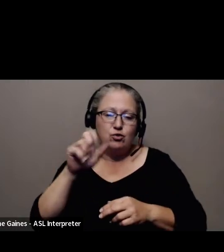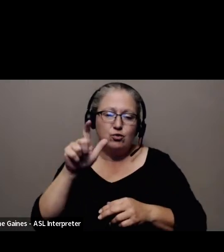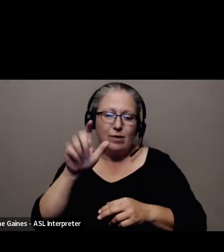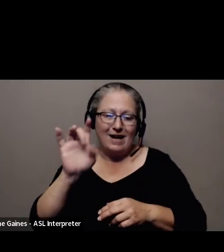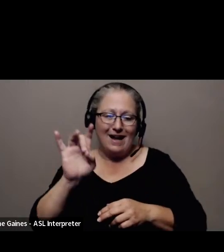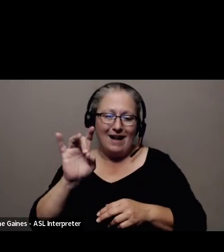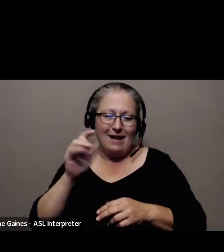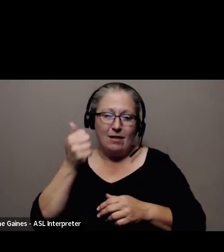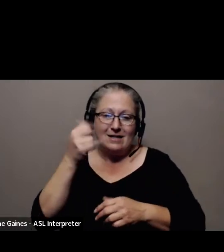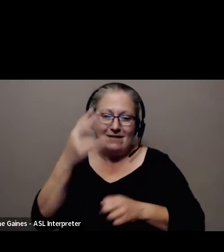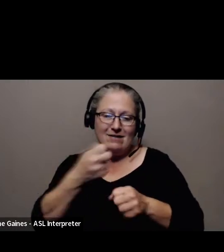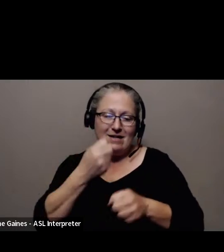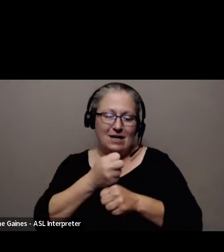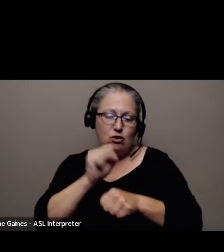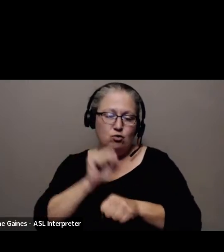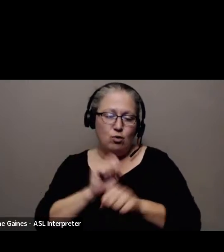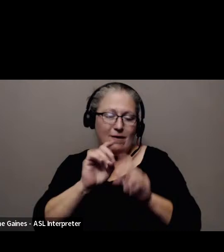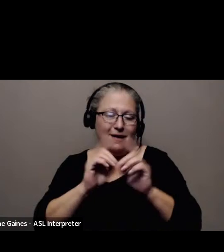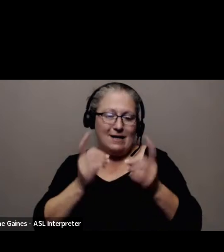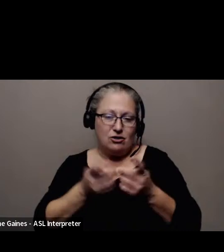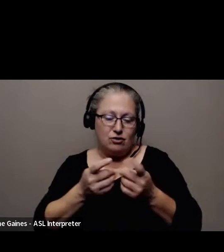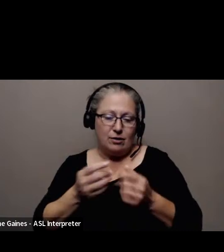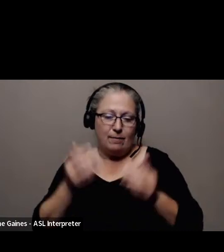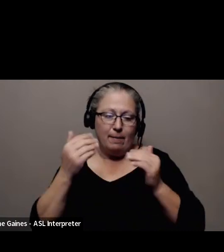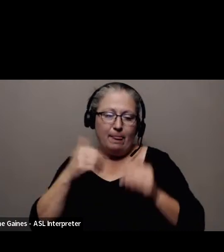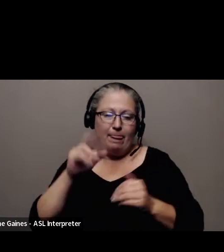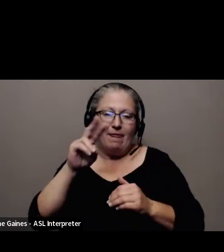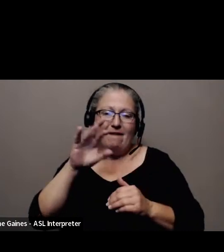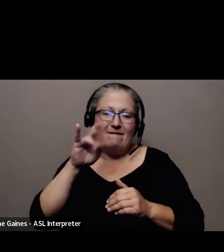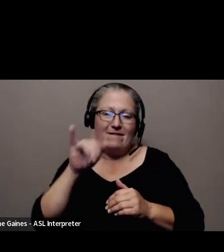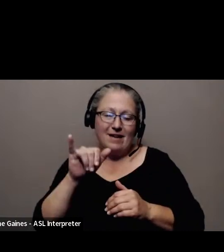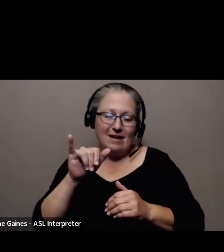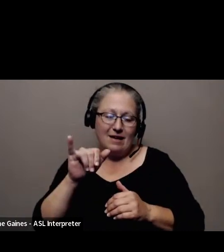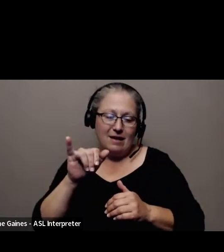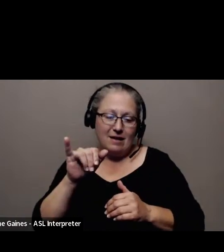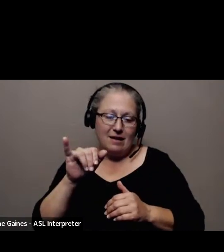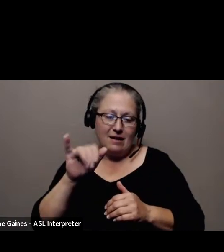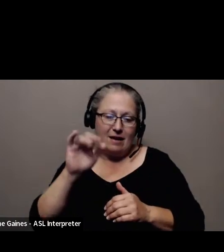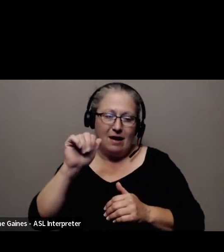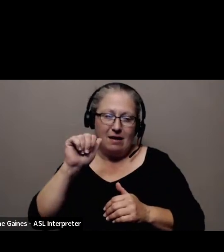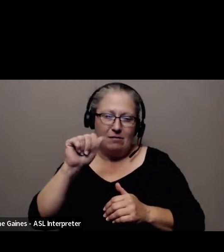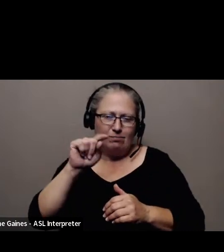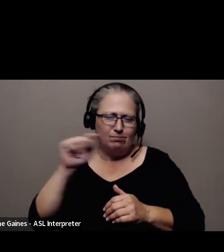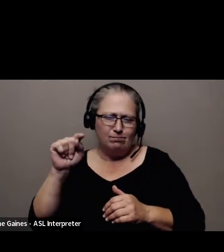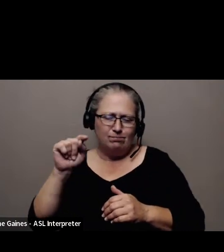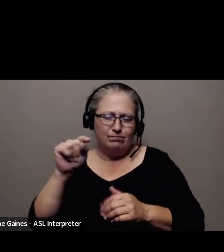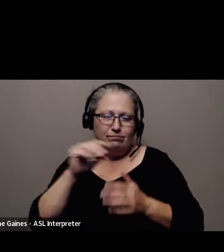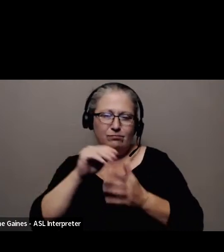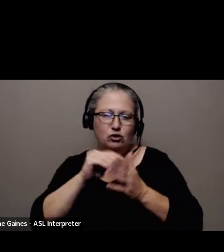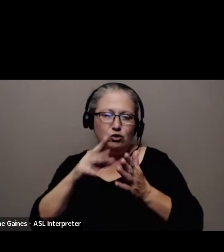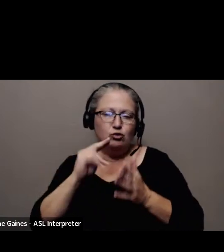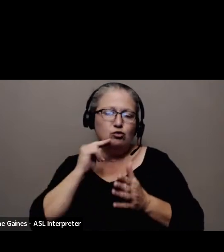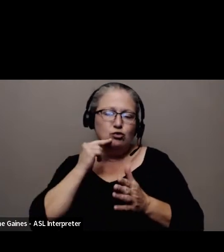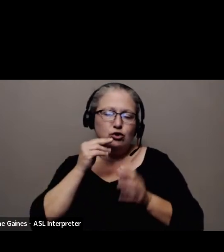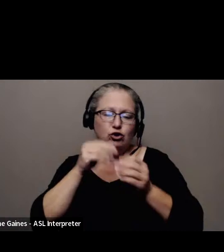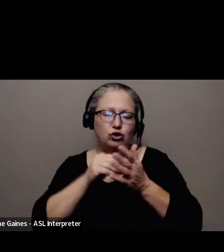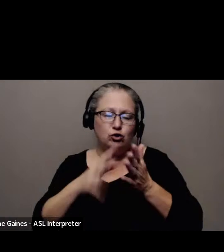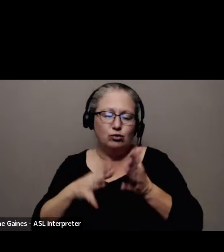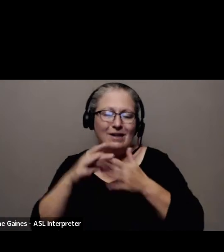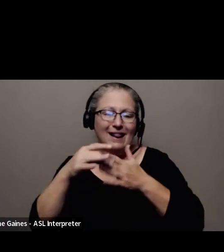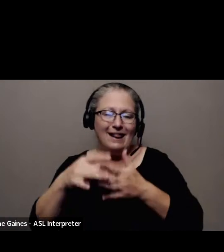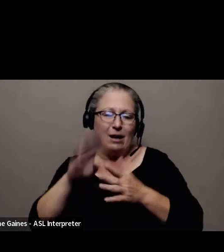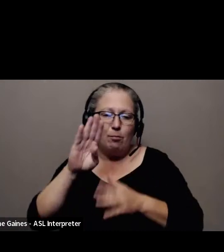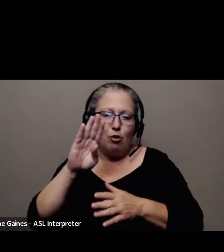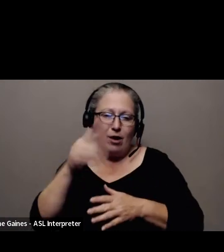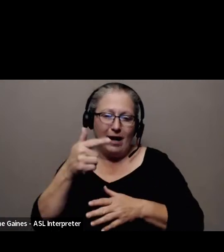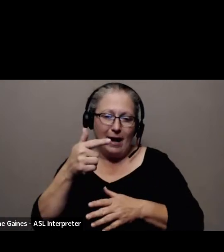after 17 years in the district. And Vicky Ottoboni, a student nutrition services lead at Burlingame,